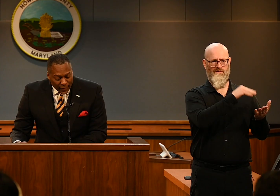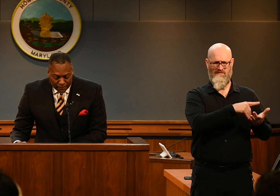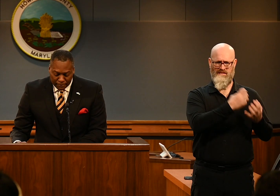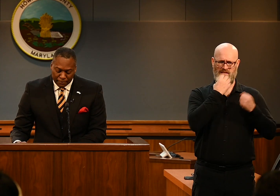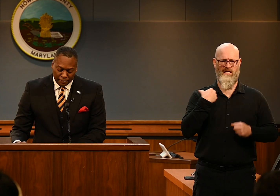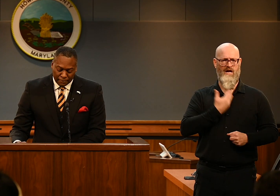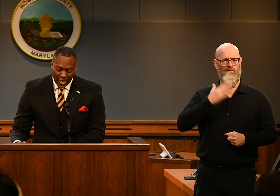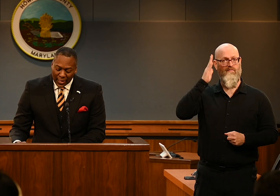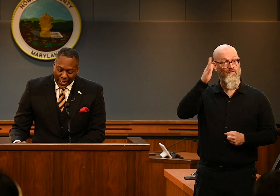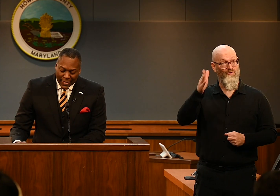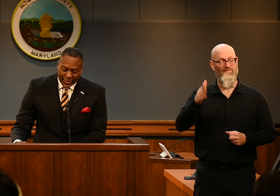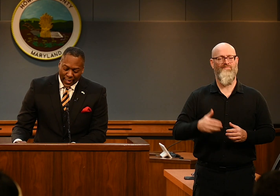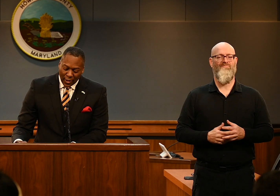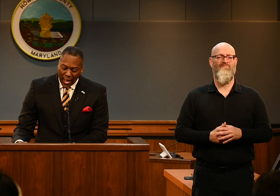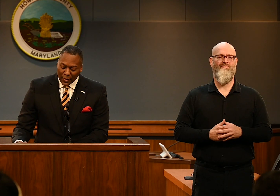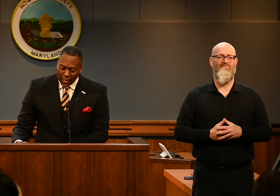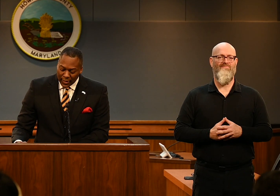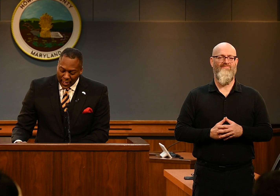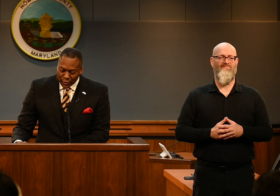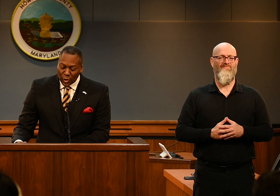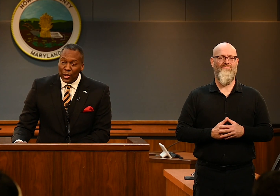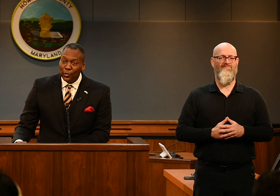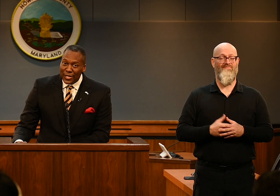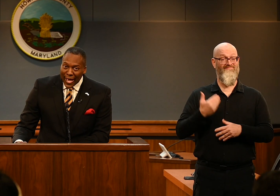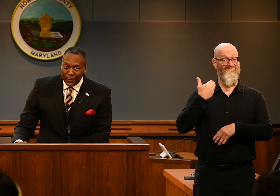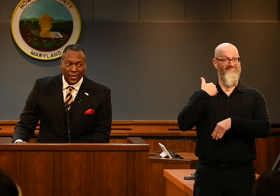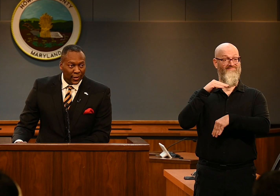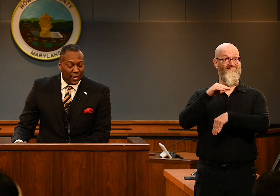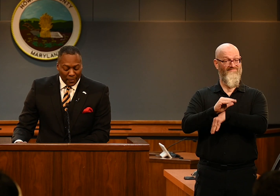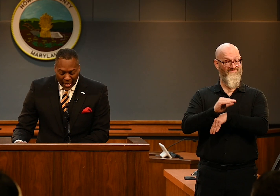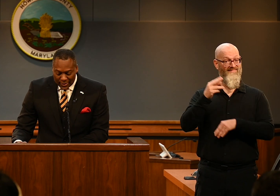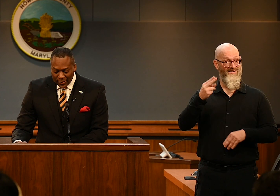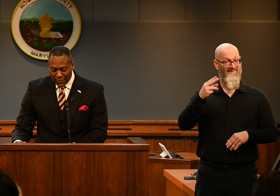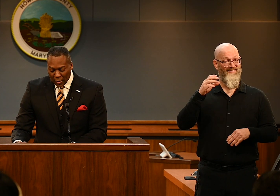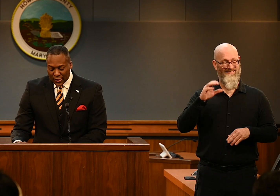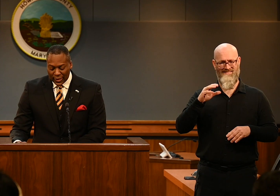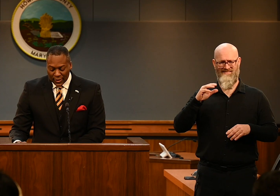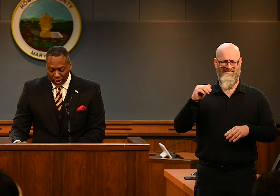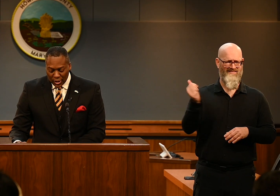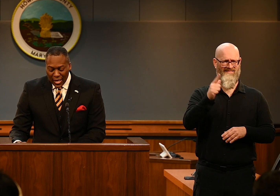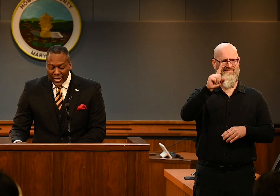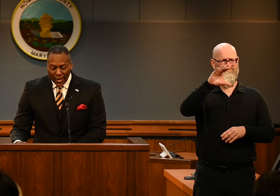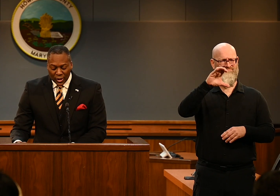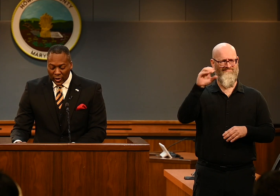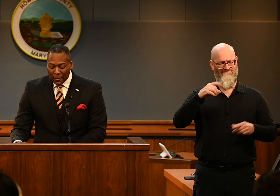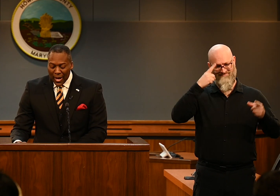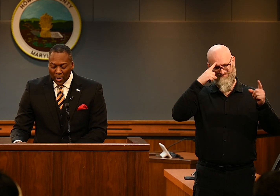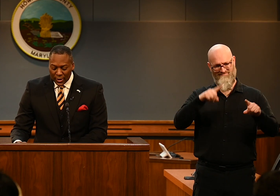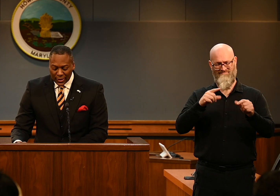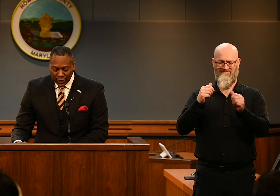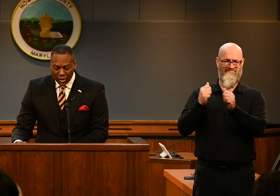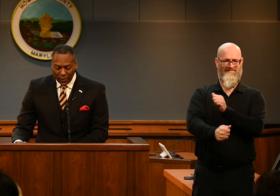1 day. Last night, our Howard County Council unanimously passed this emergency legislation,